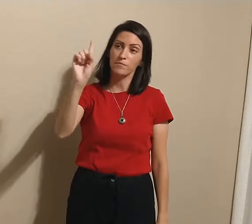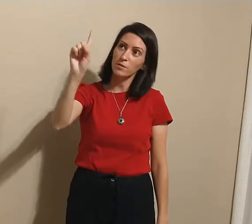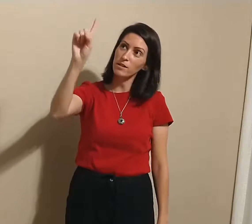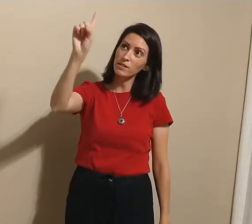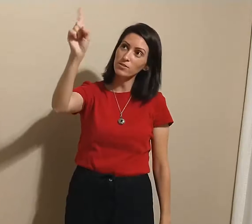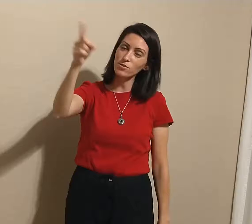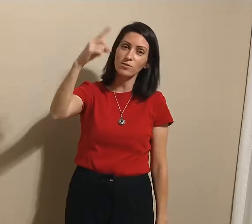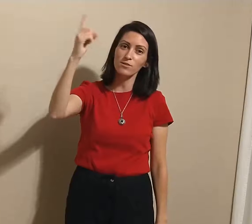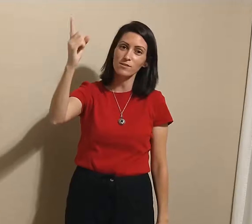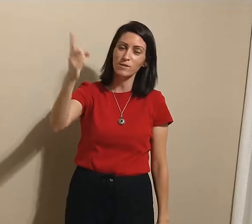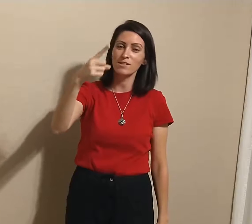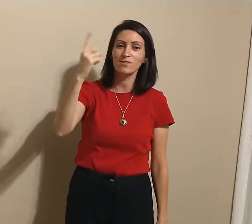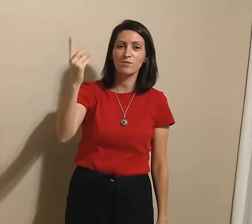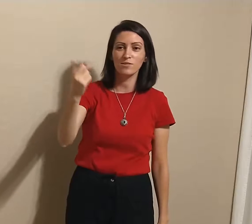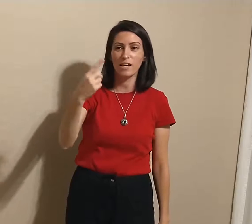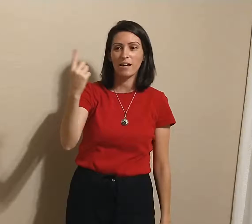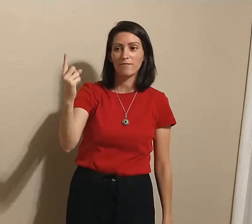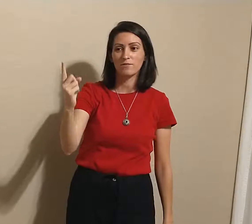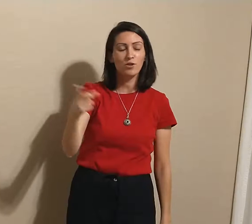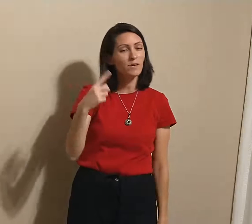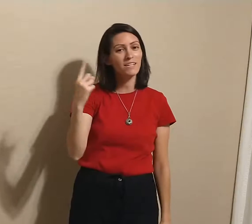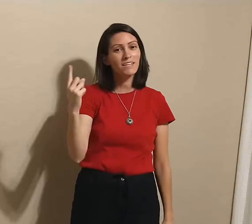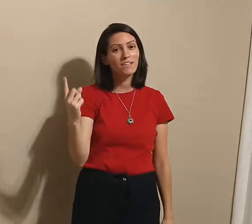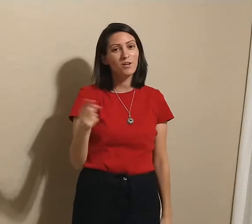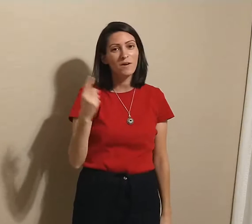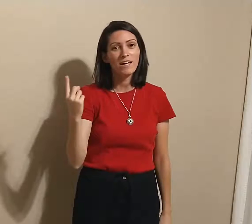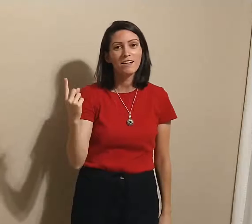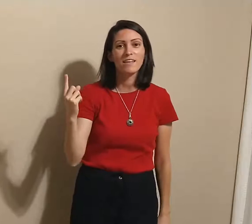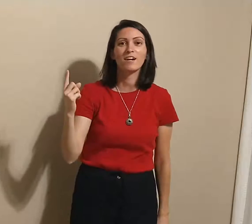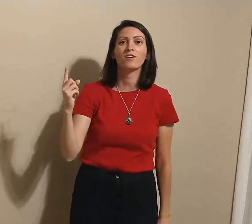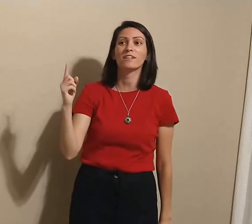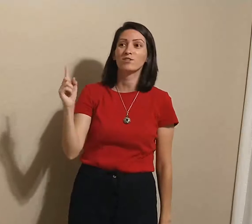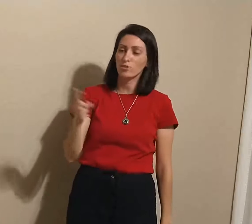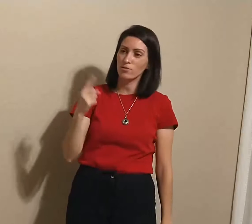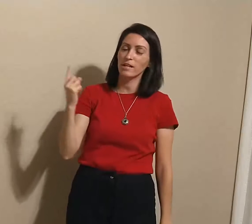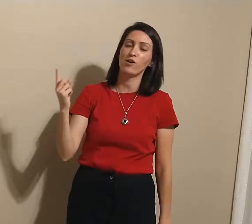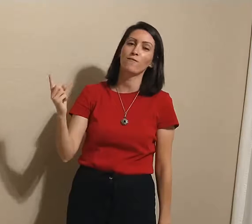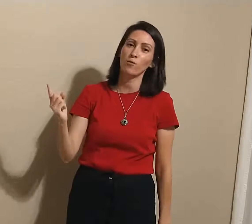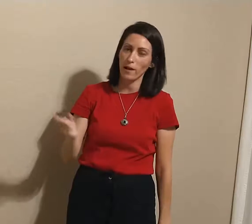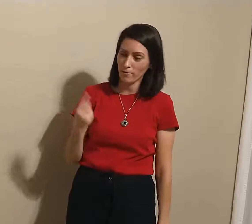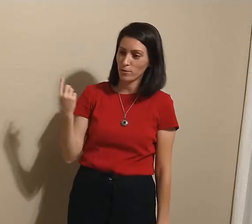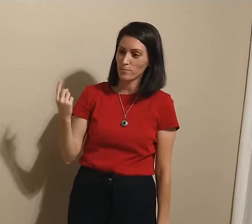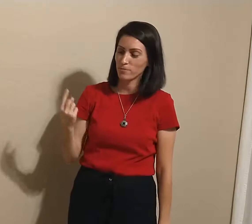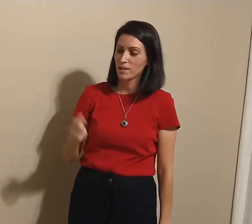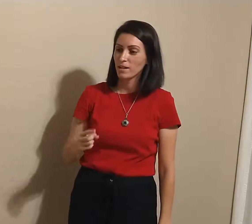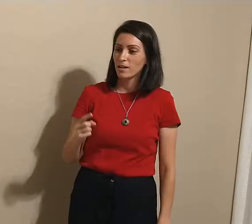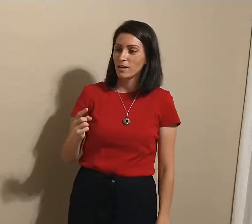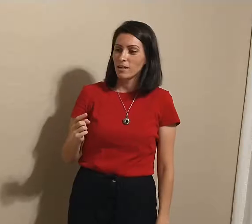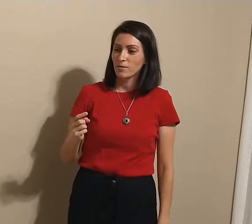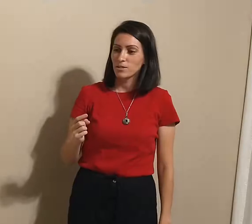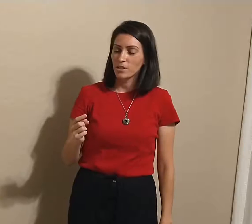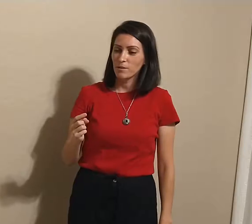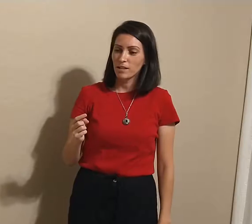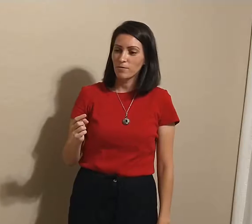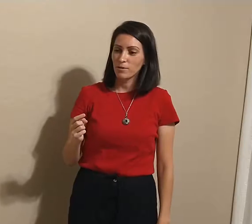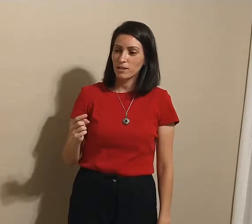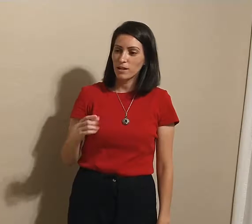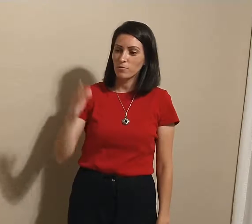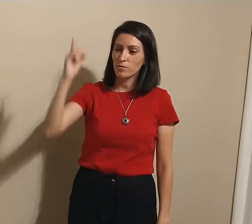You make little circles, because circles have no beginning and no end. They are eternal. They are forever. Share my life with them